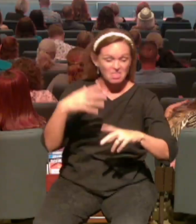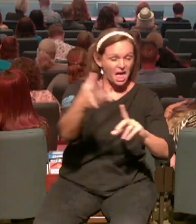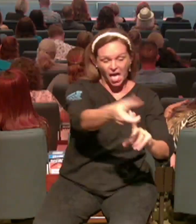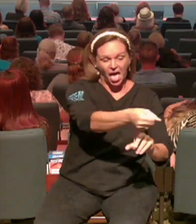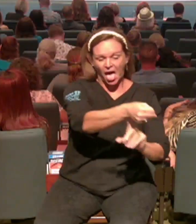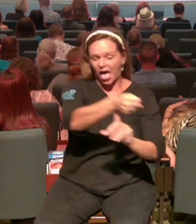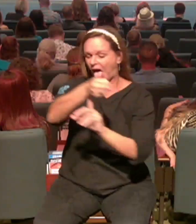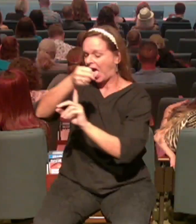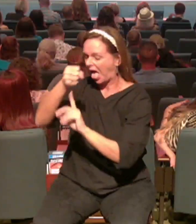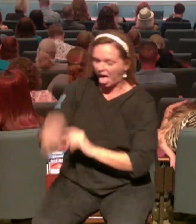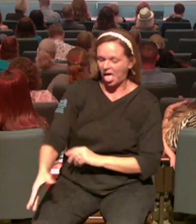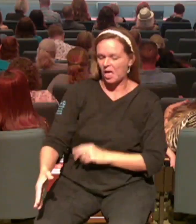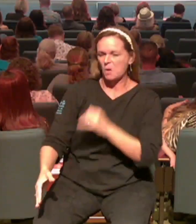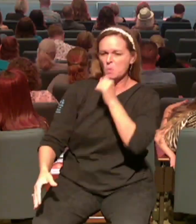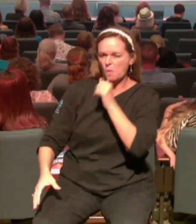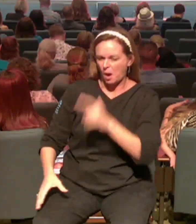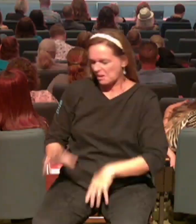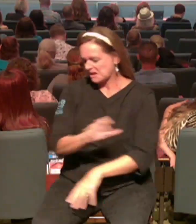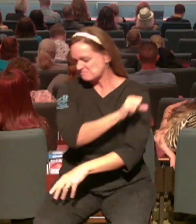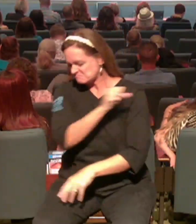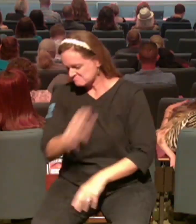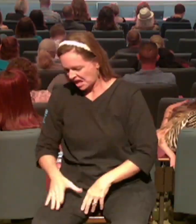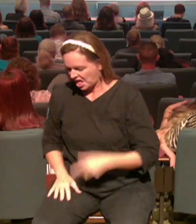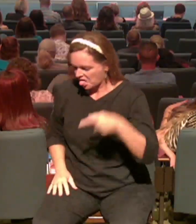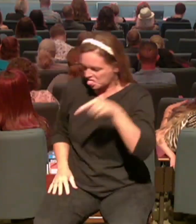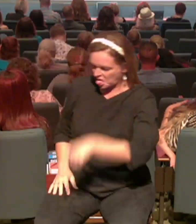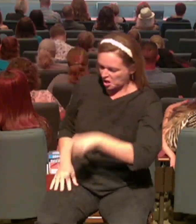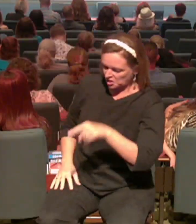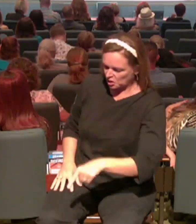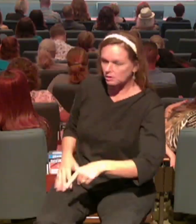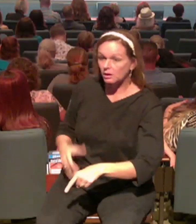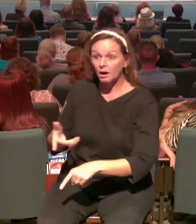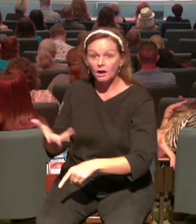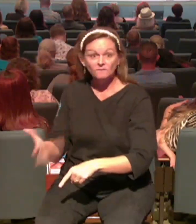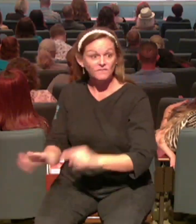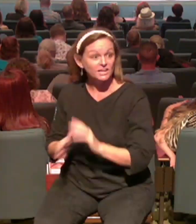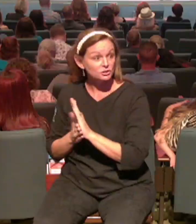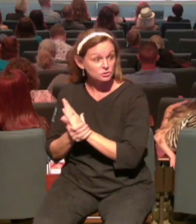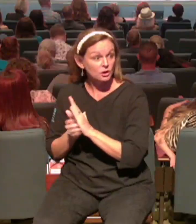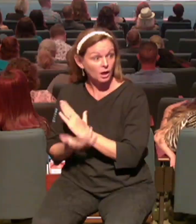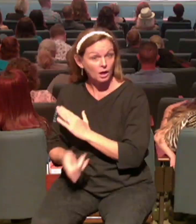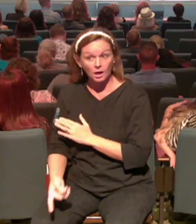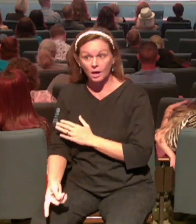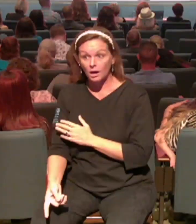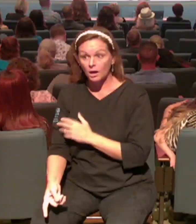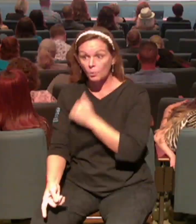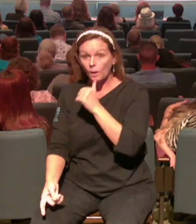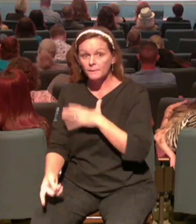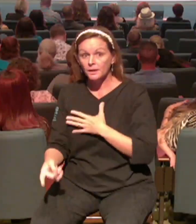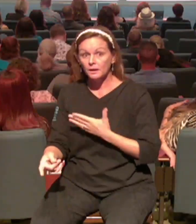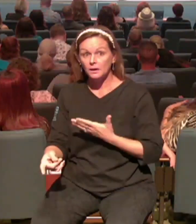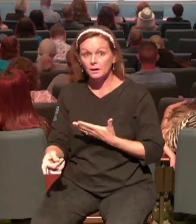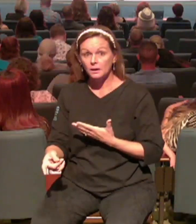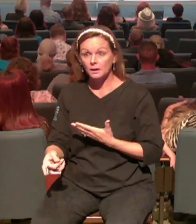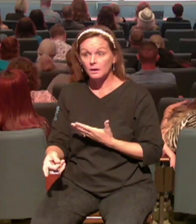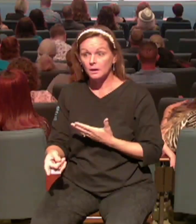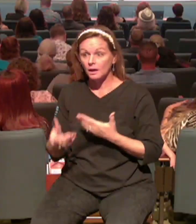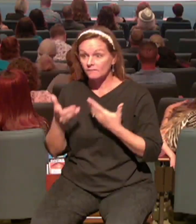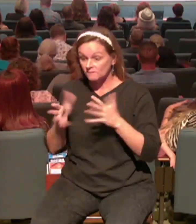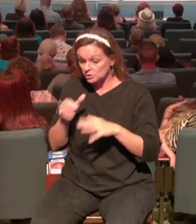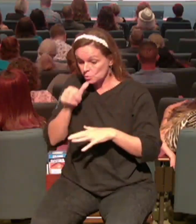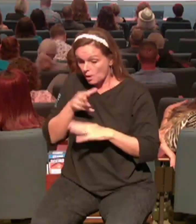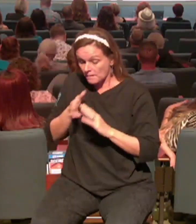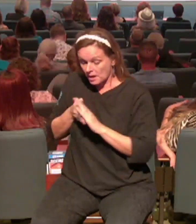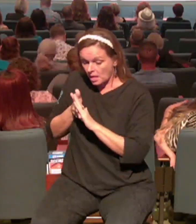of Jesus and throw her down at the feet of Jesus, for she had been caught in the act of adultery. And this is what they say to Jesus in verse 4.